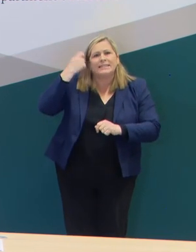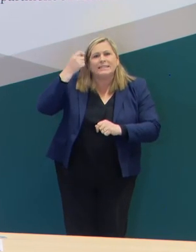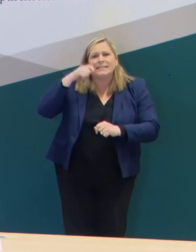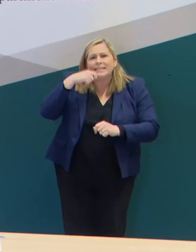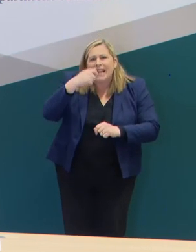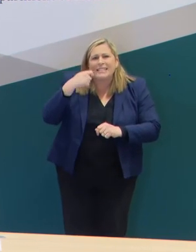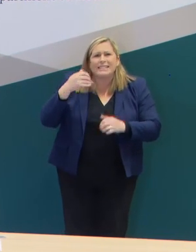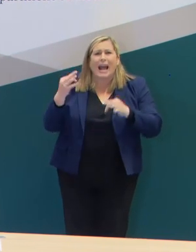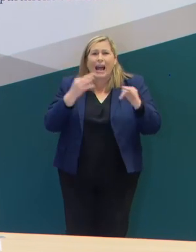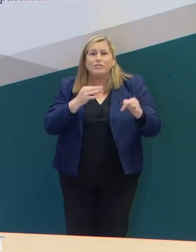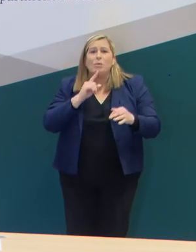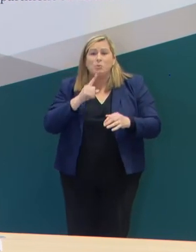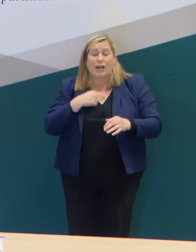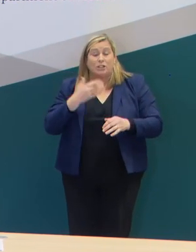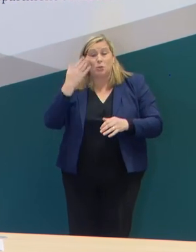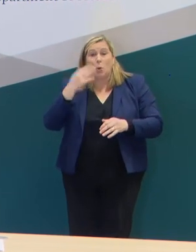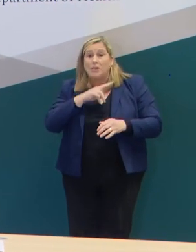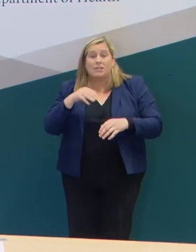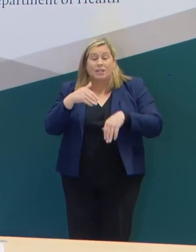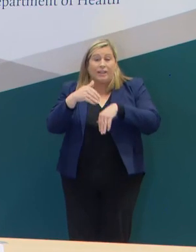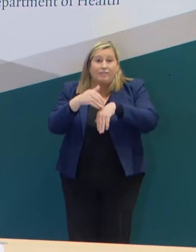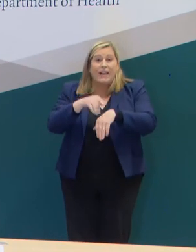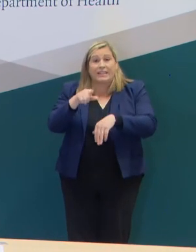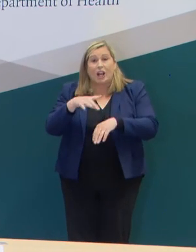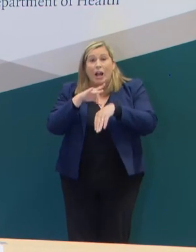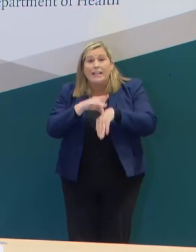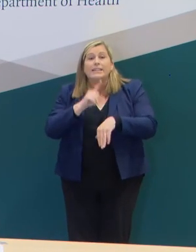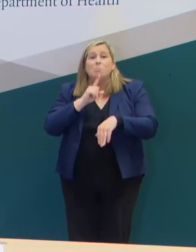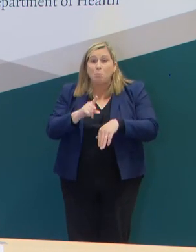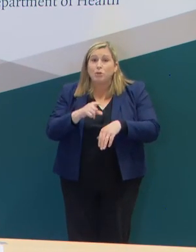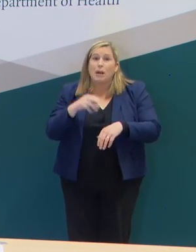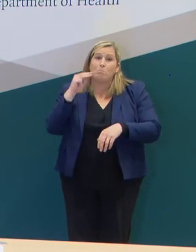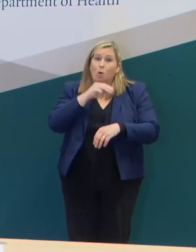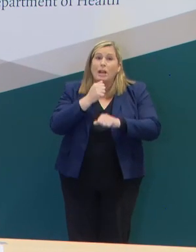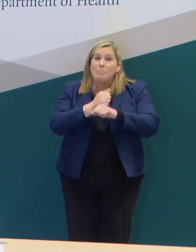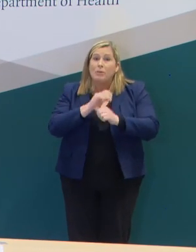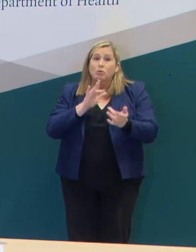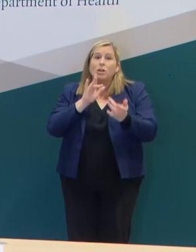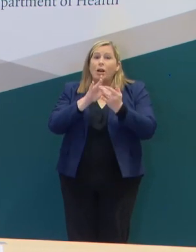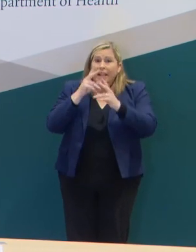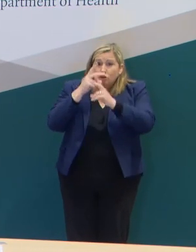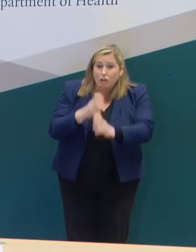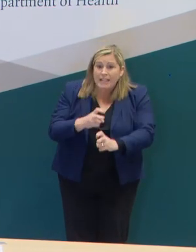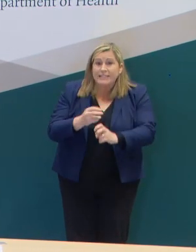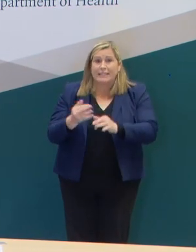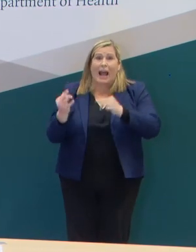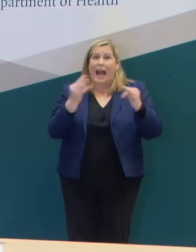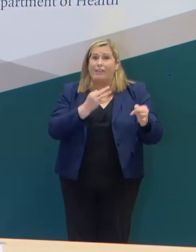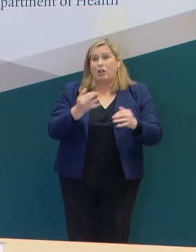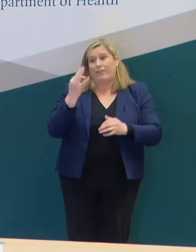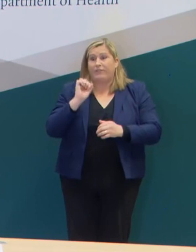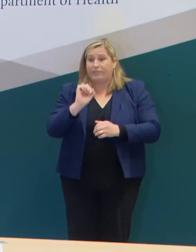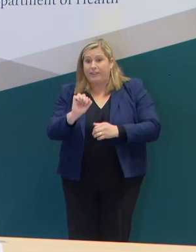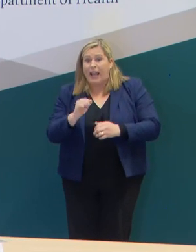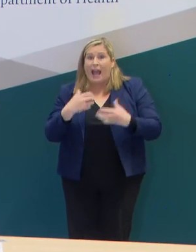illness, but presumably it is a factor in contact tracing if the person tests negative after they did have the virus, they potentially still